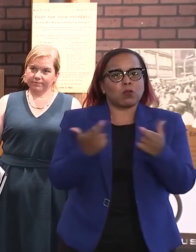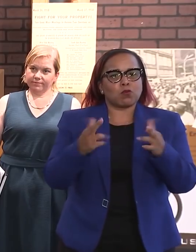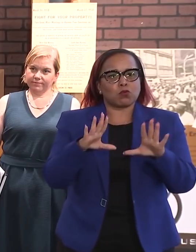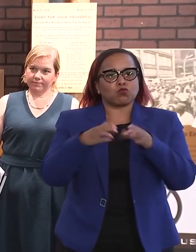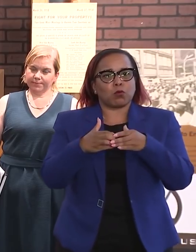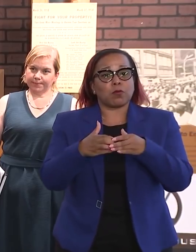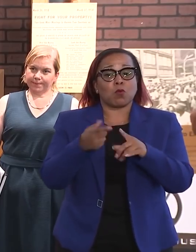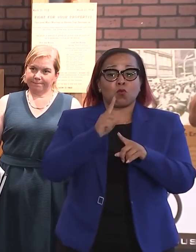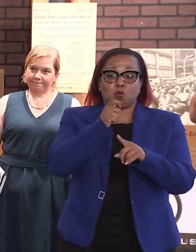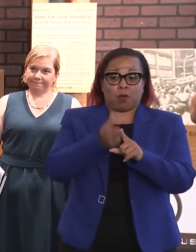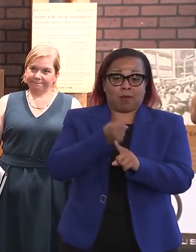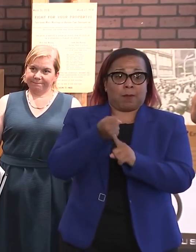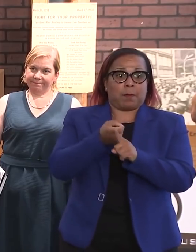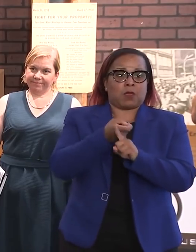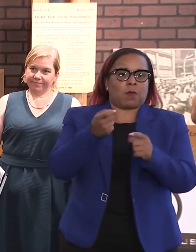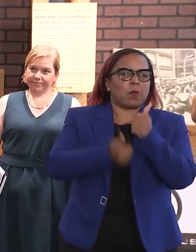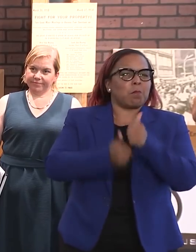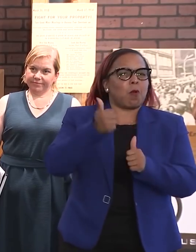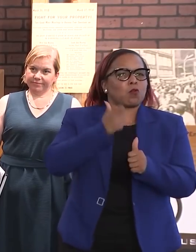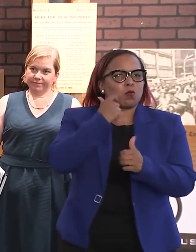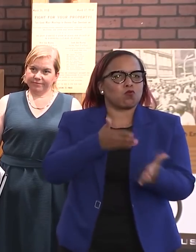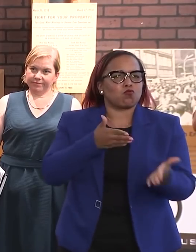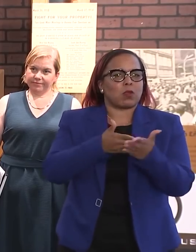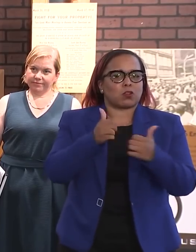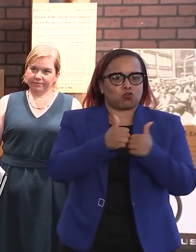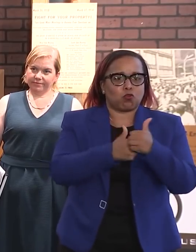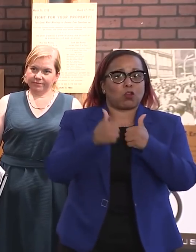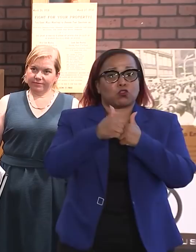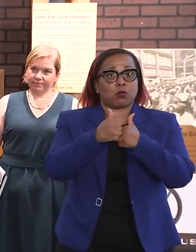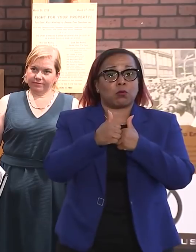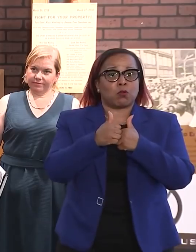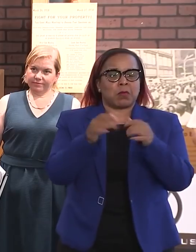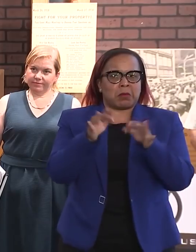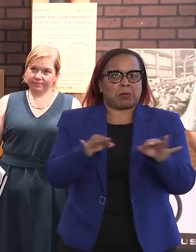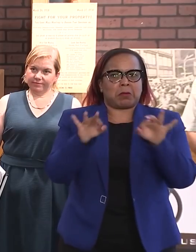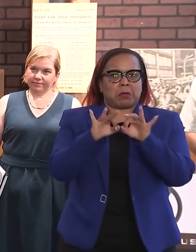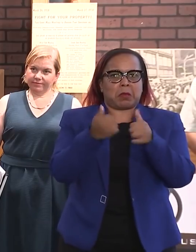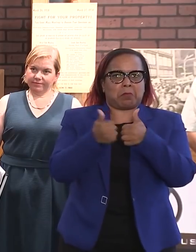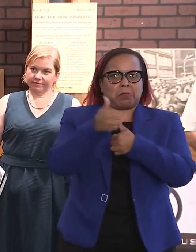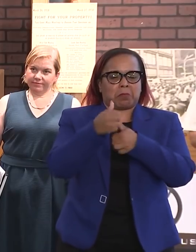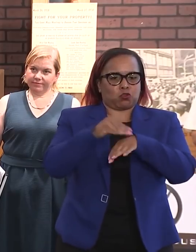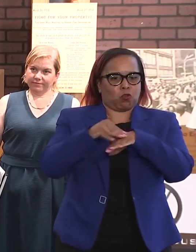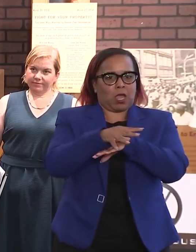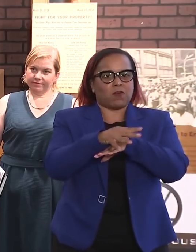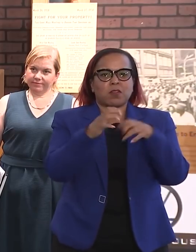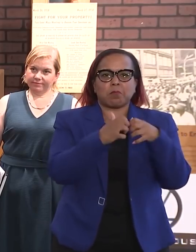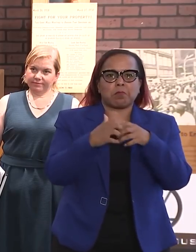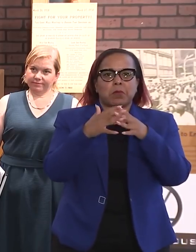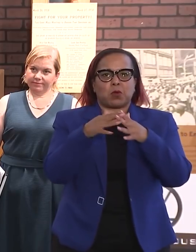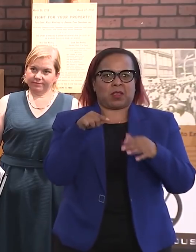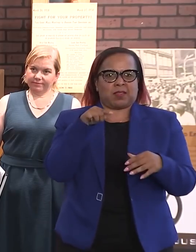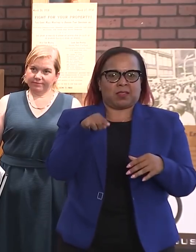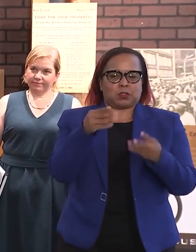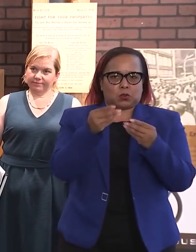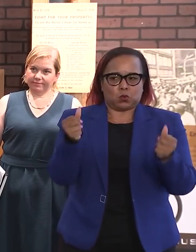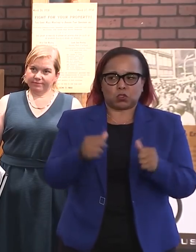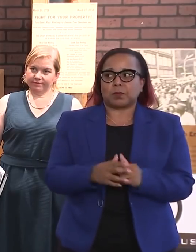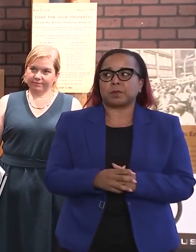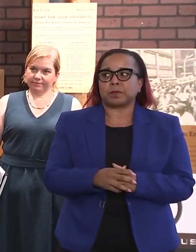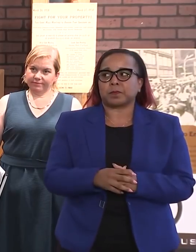groups that are impacted by the most racist structures to be key drivers in building and executing the